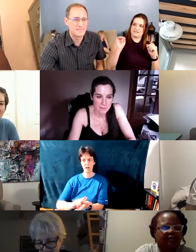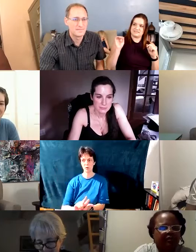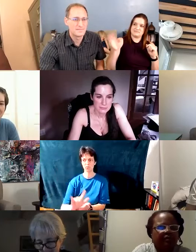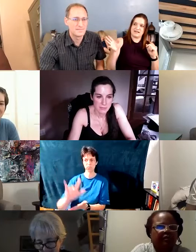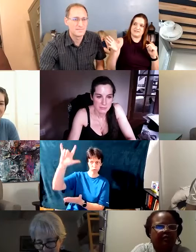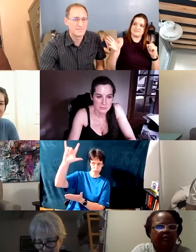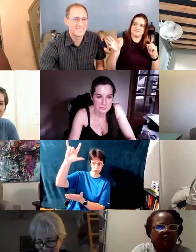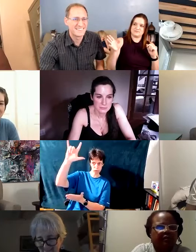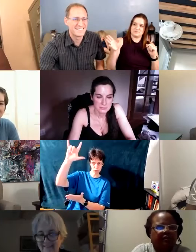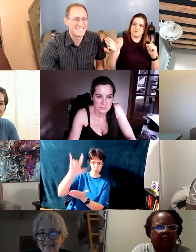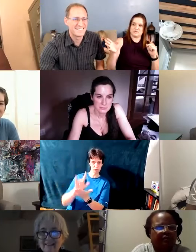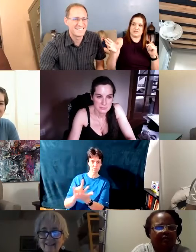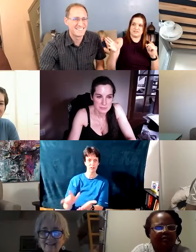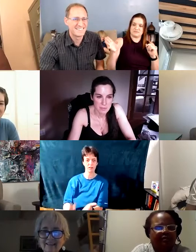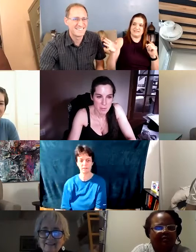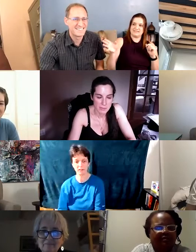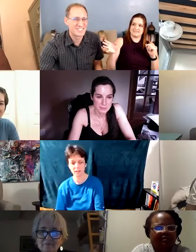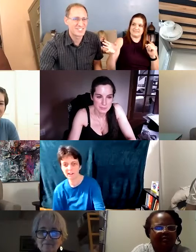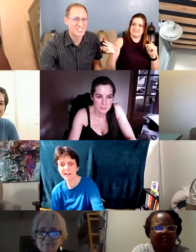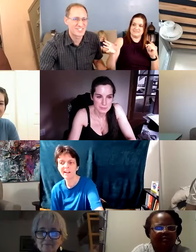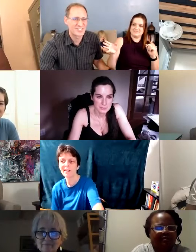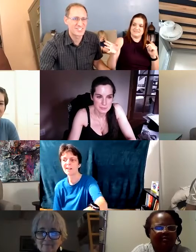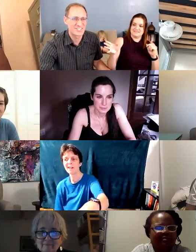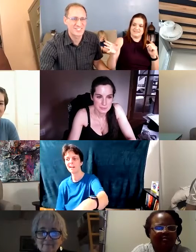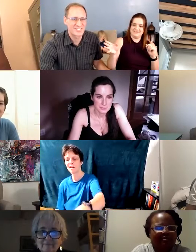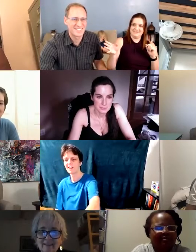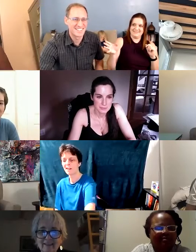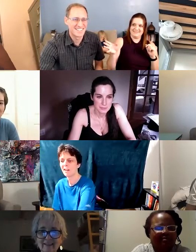Awful low smack for someone who's working on his pilot license.